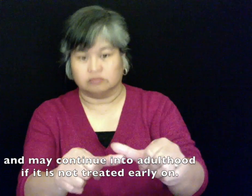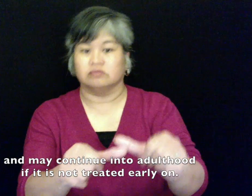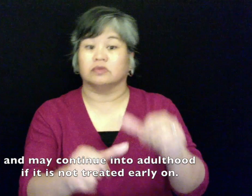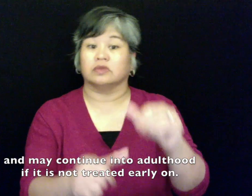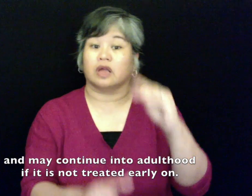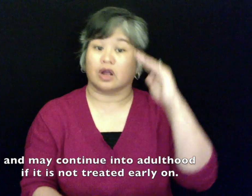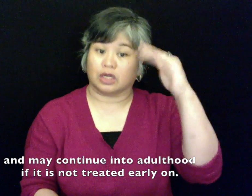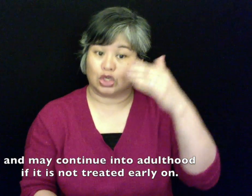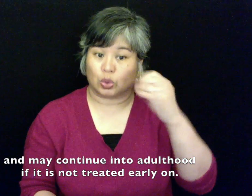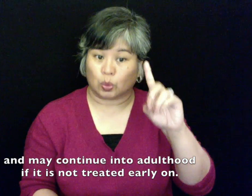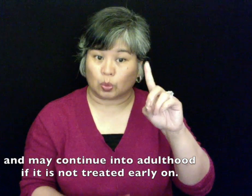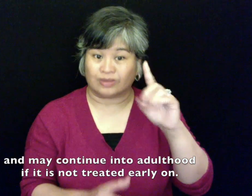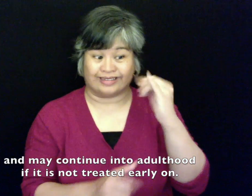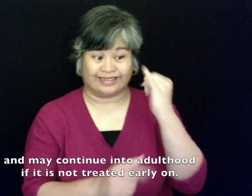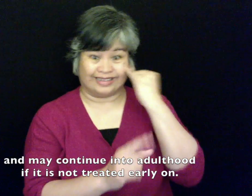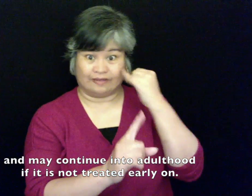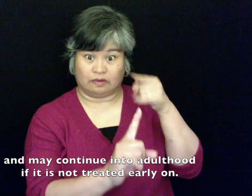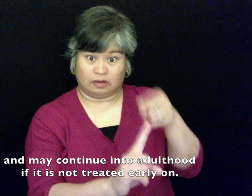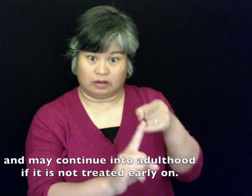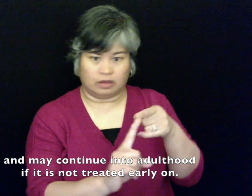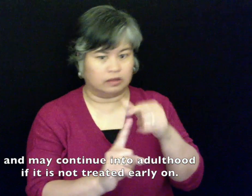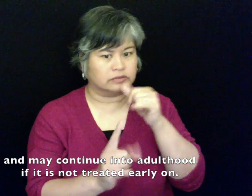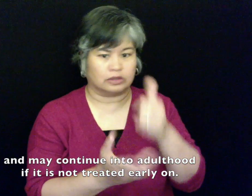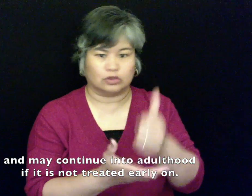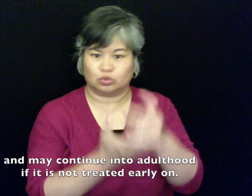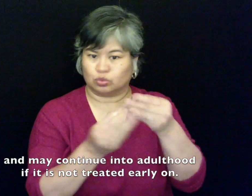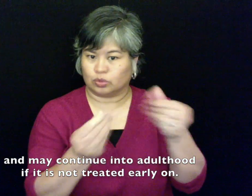And may continue into adulthood if it is not treated early on.